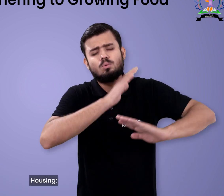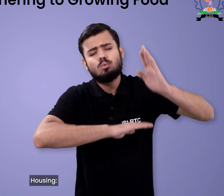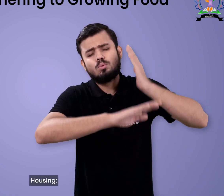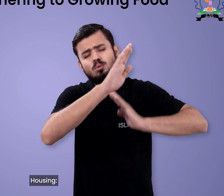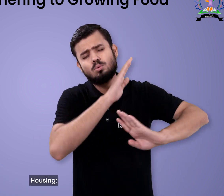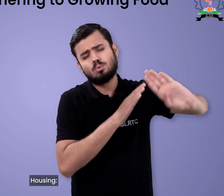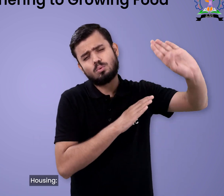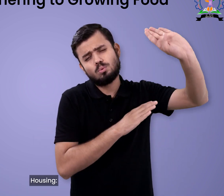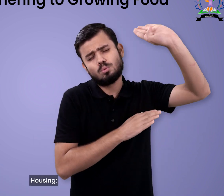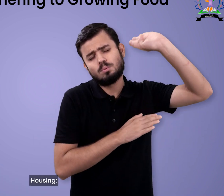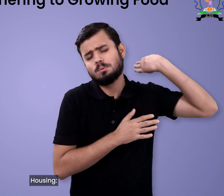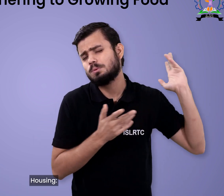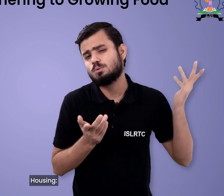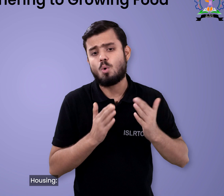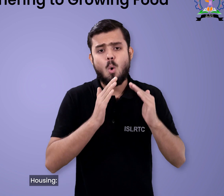Housing.